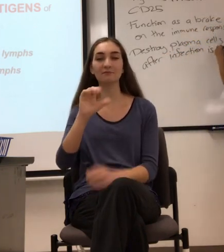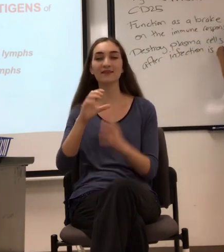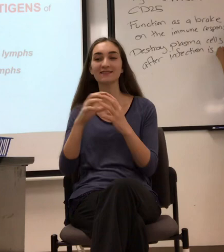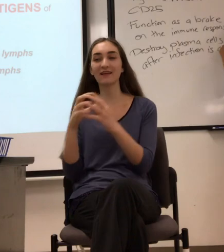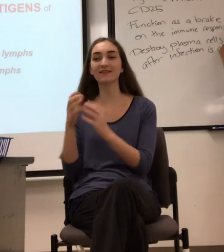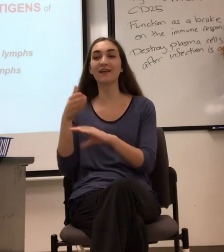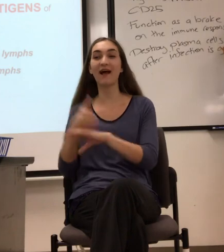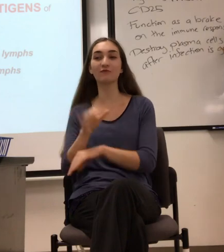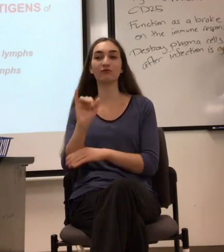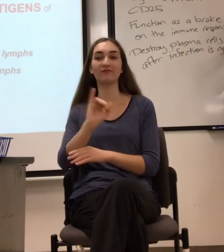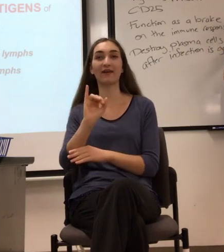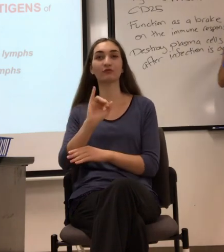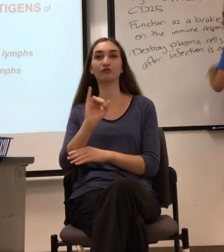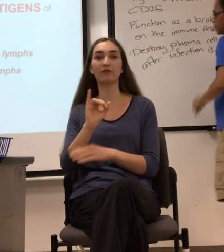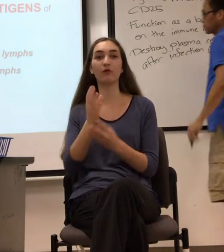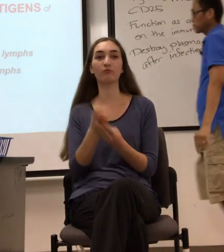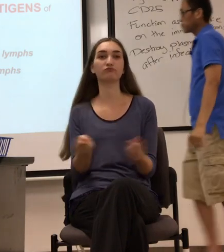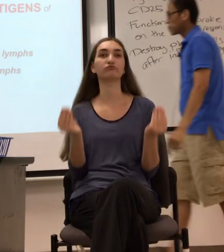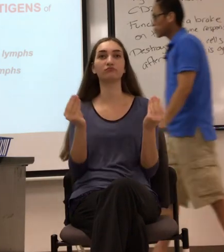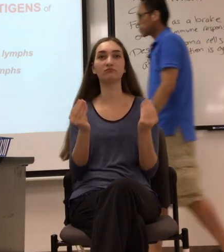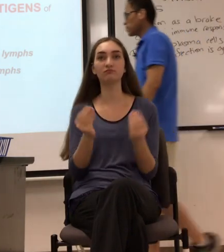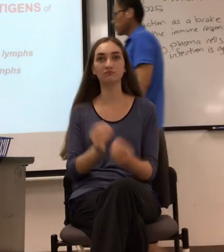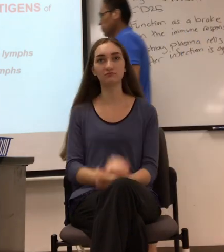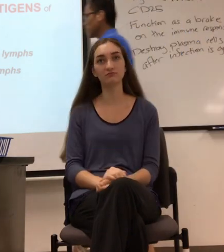is gone.